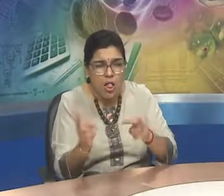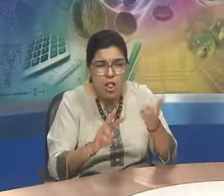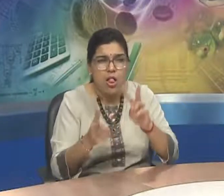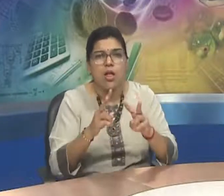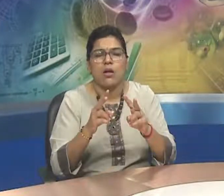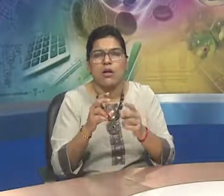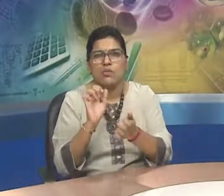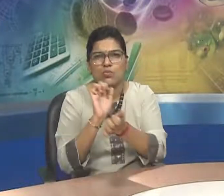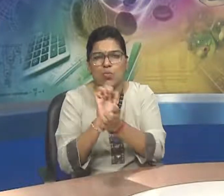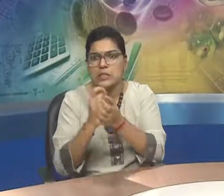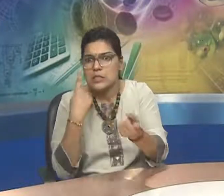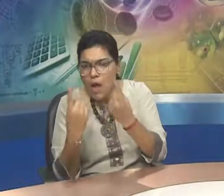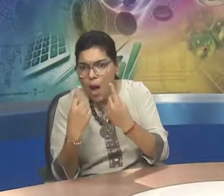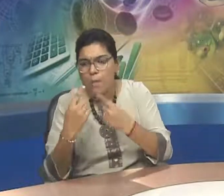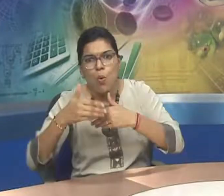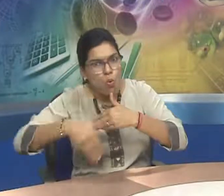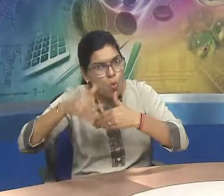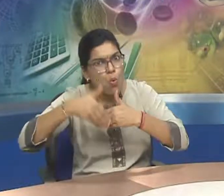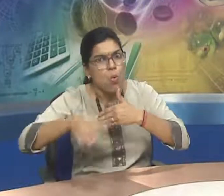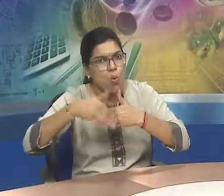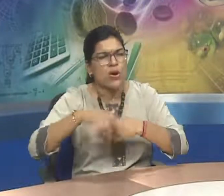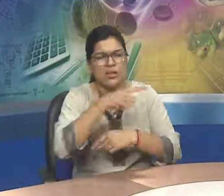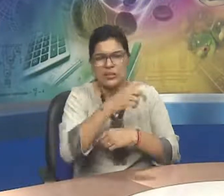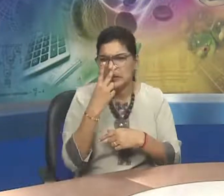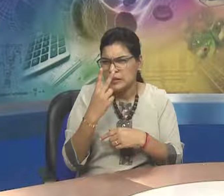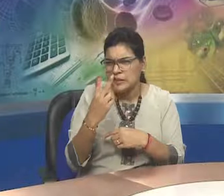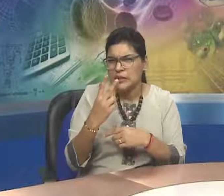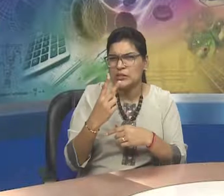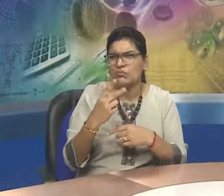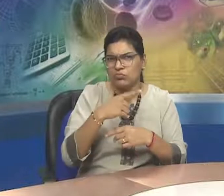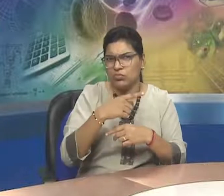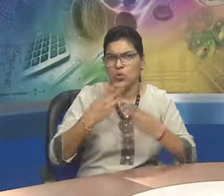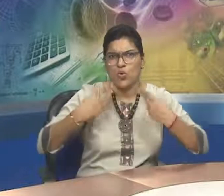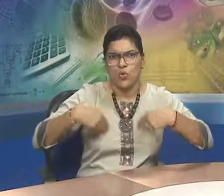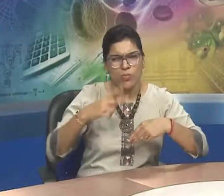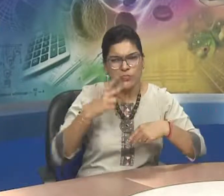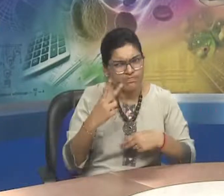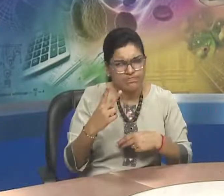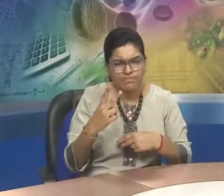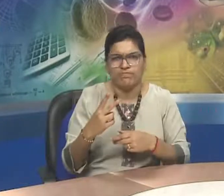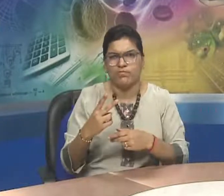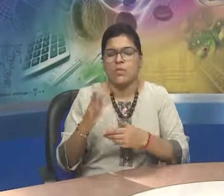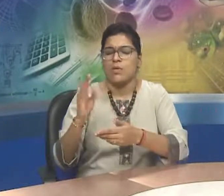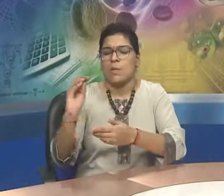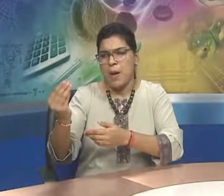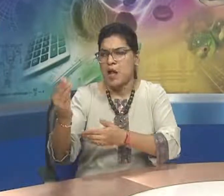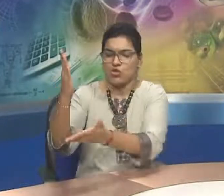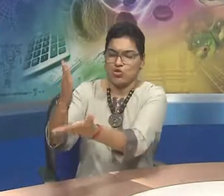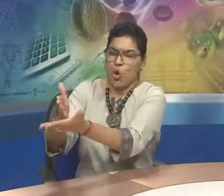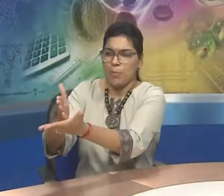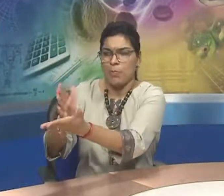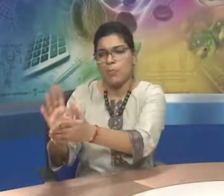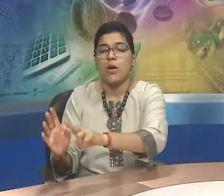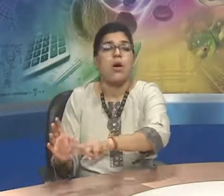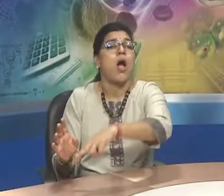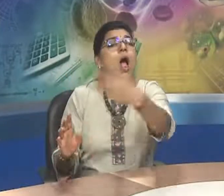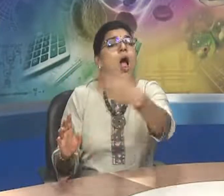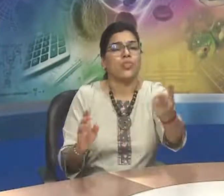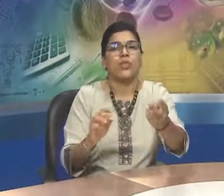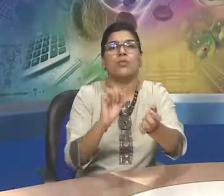court or a tribunal from proceedings with a case which is beyond its